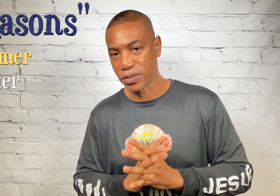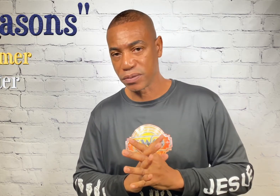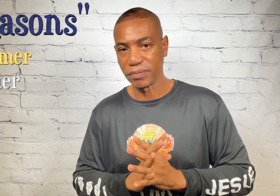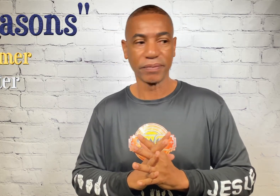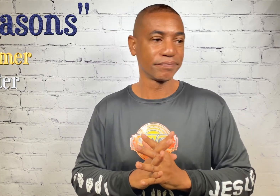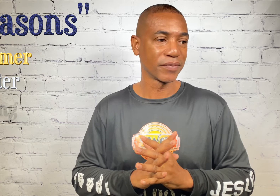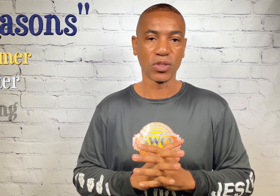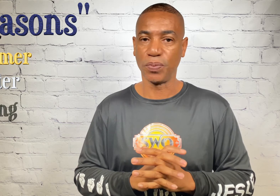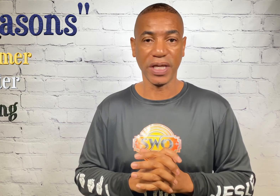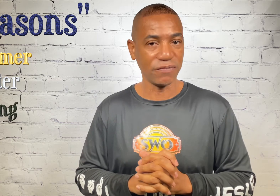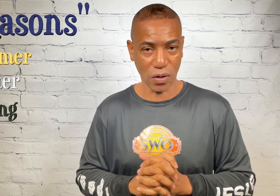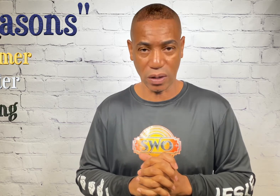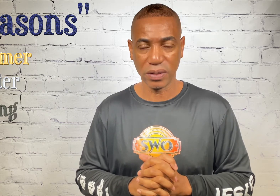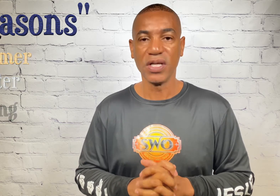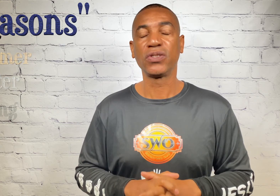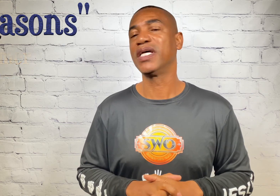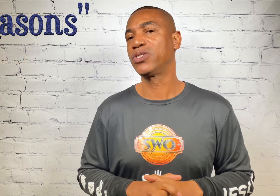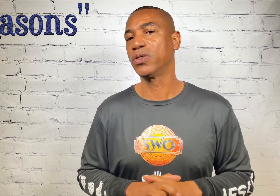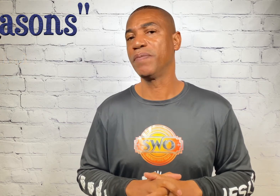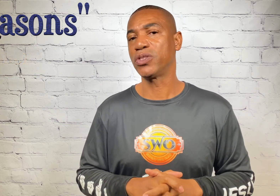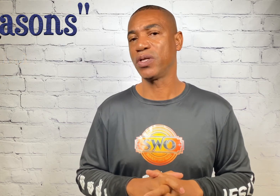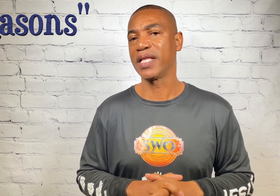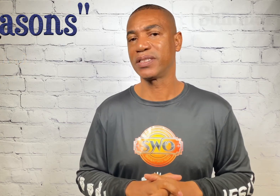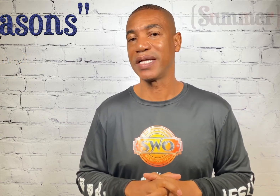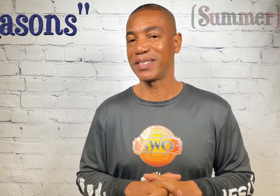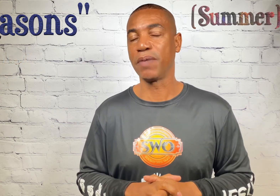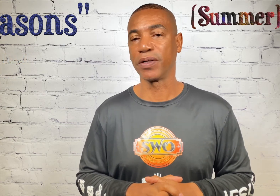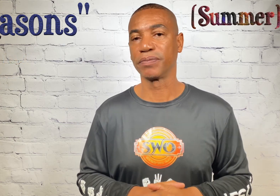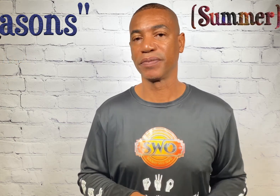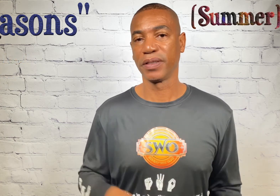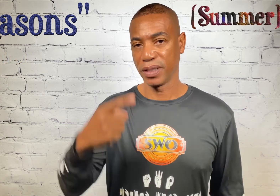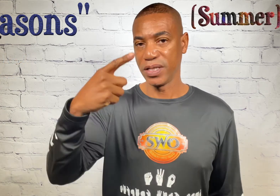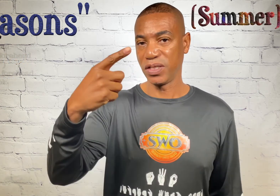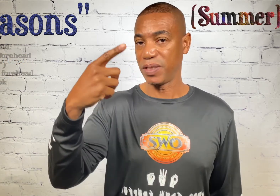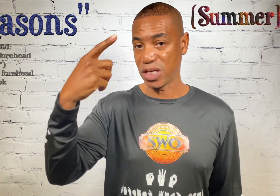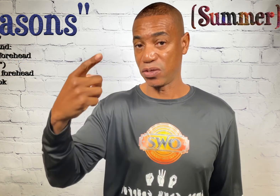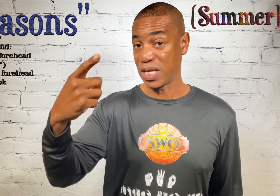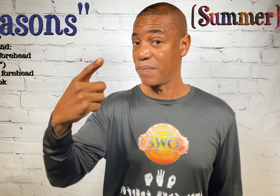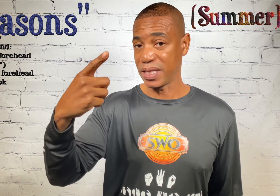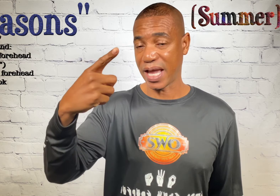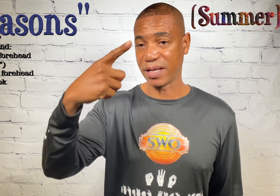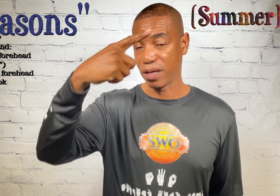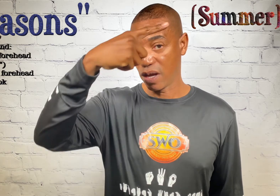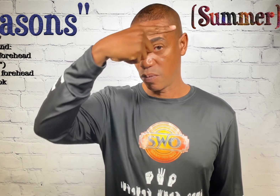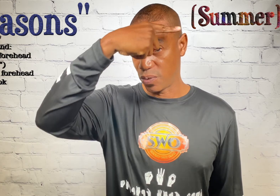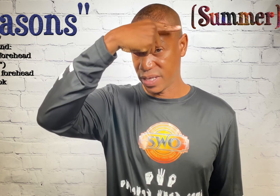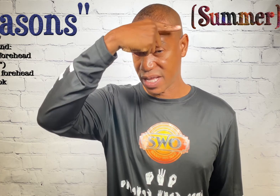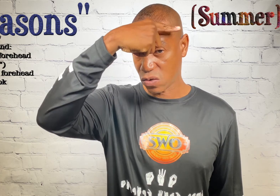winter, spring, and fall. So let me show you how to sign summer. Simply take your dominant hand, bring that